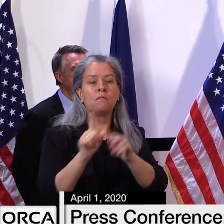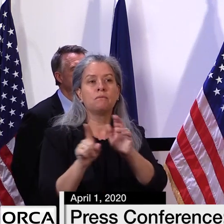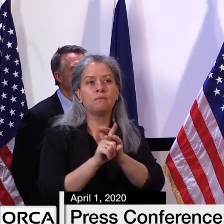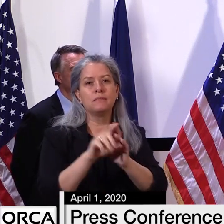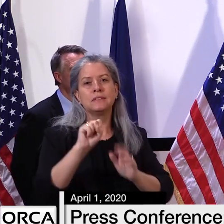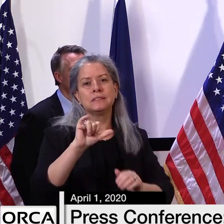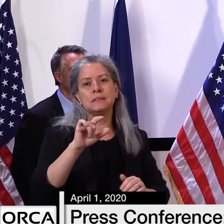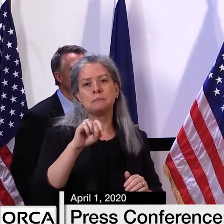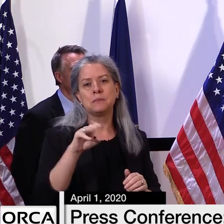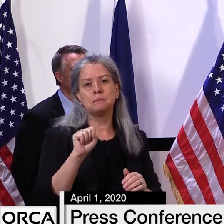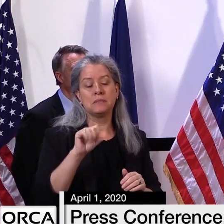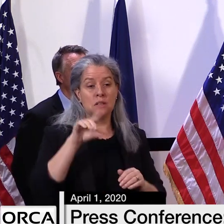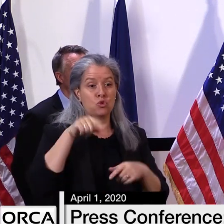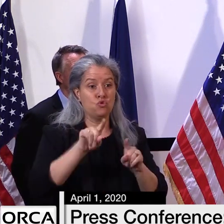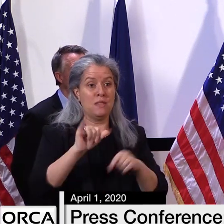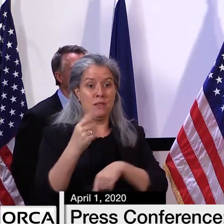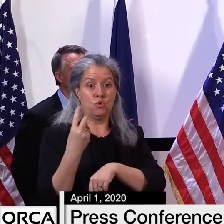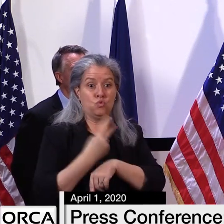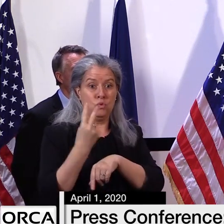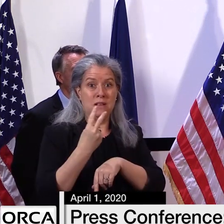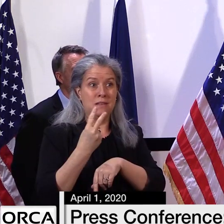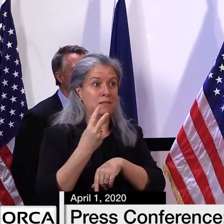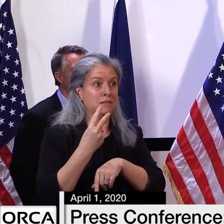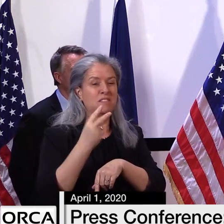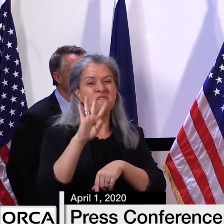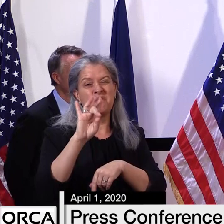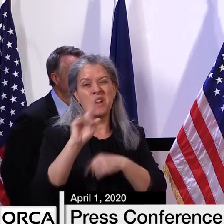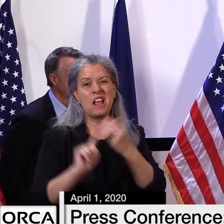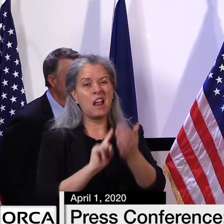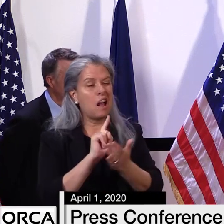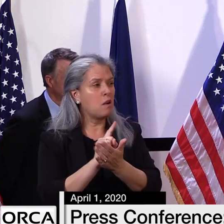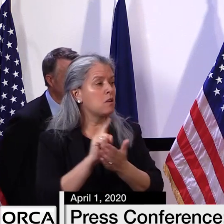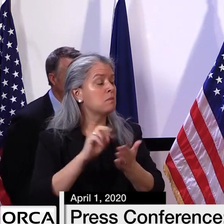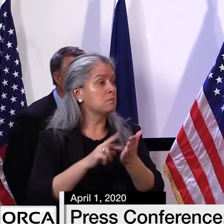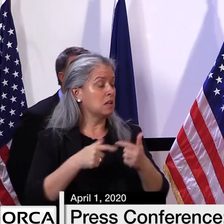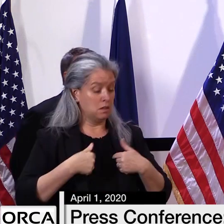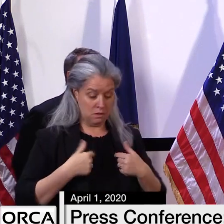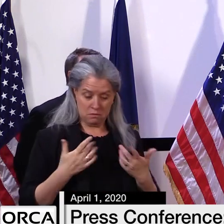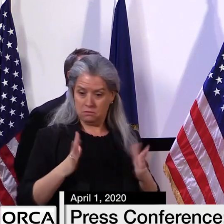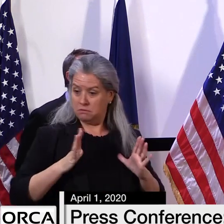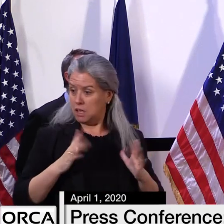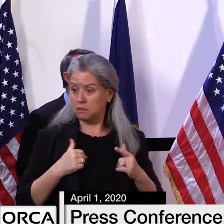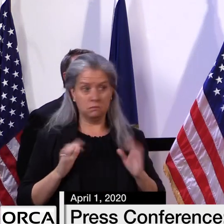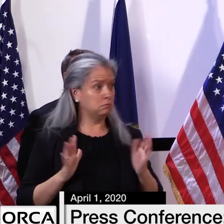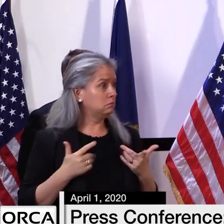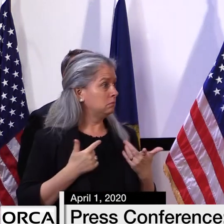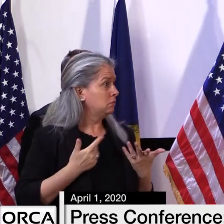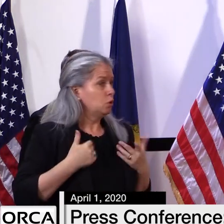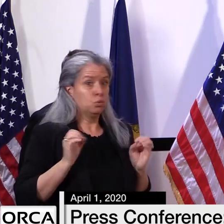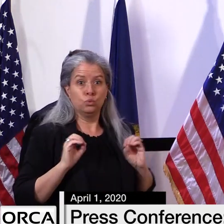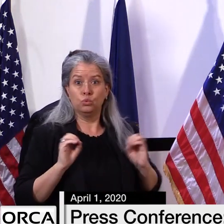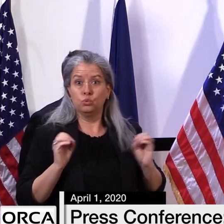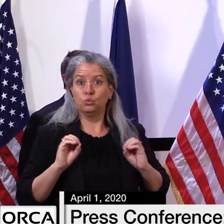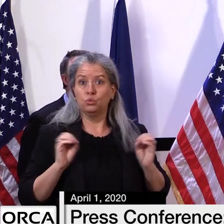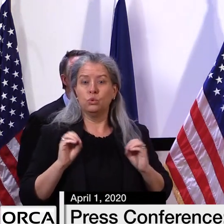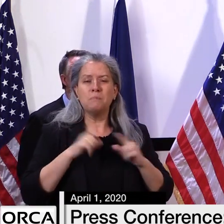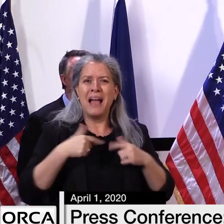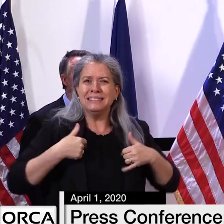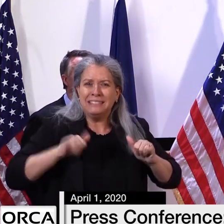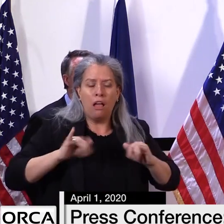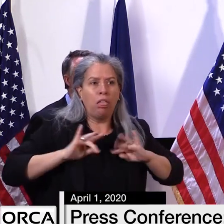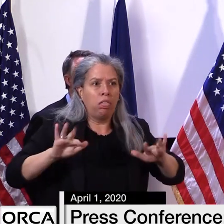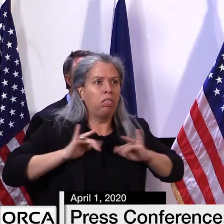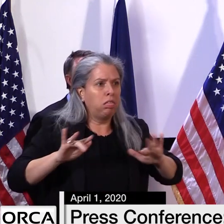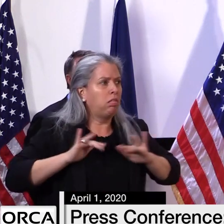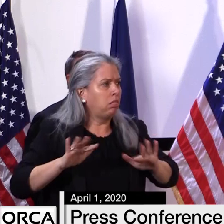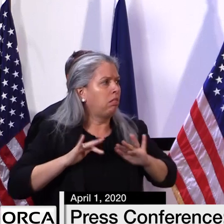be capable of transmitting the disease. So I don't say that to create great fear in the population, because again, I don't think that's a